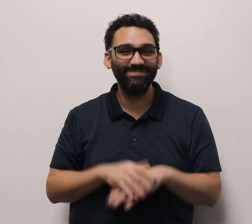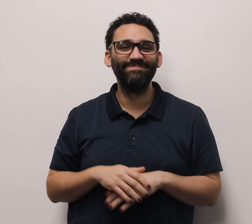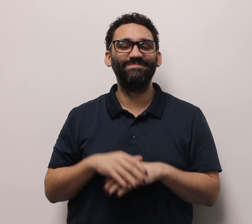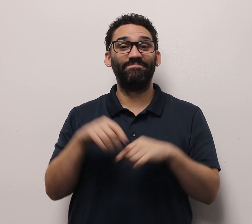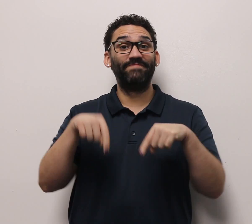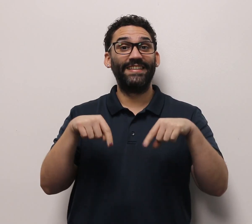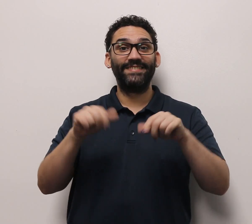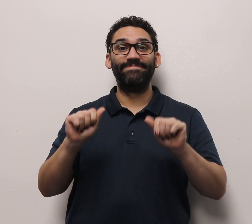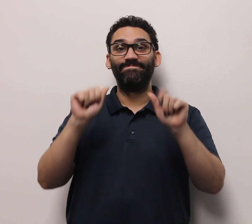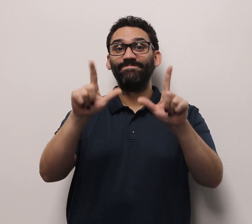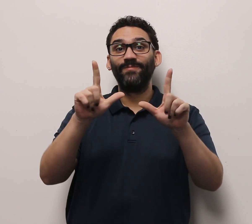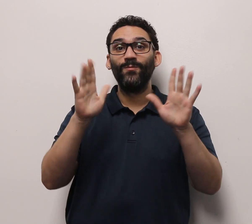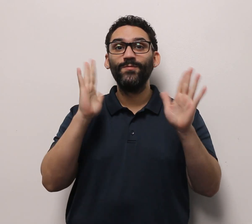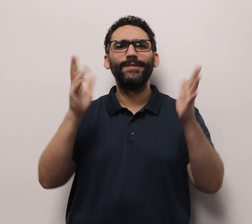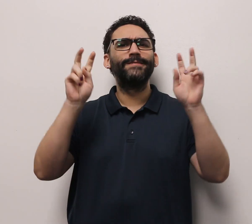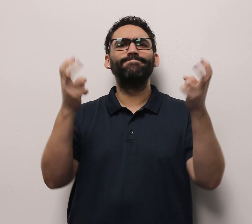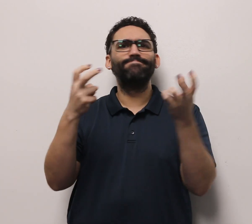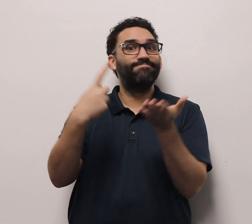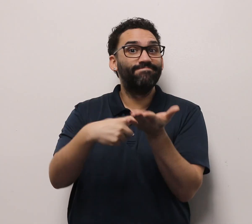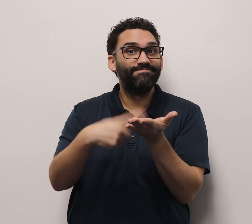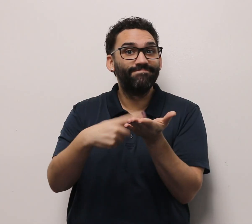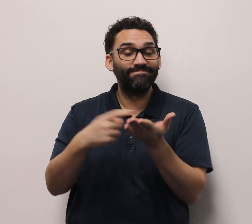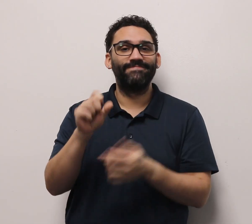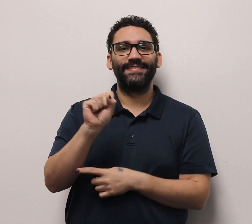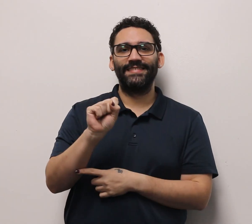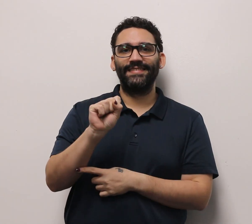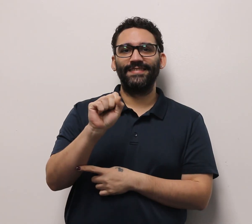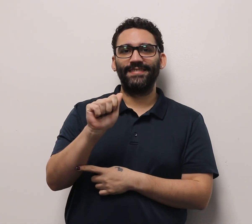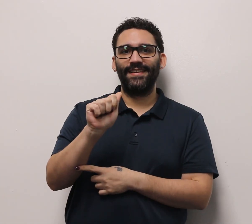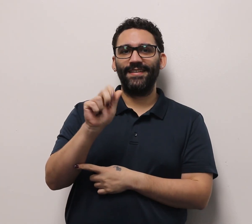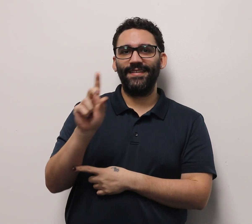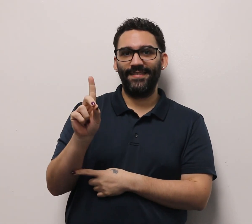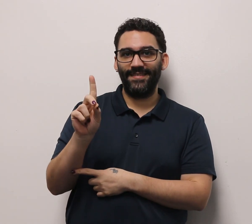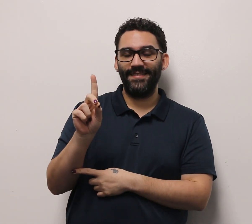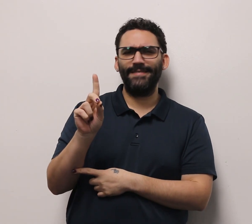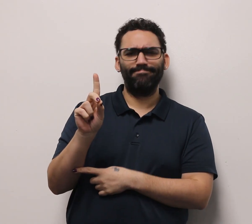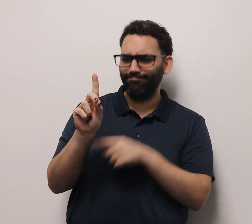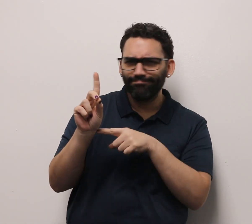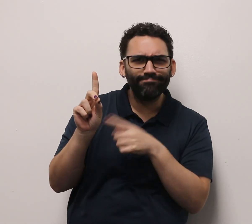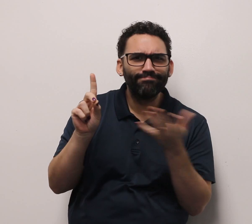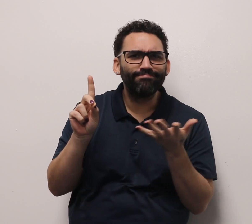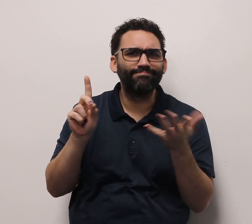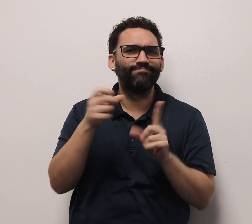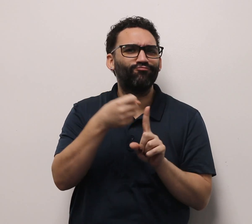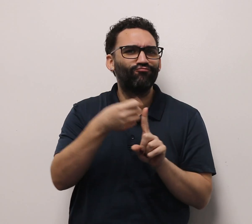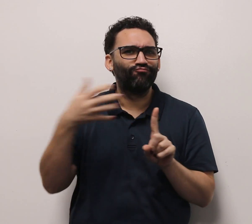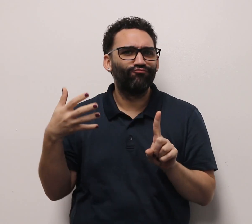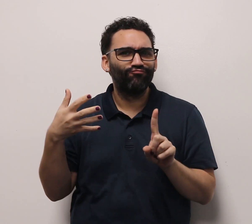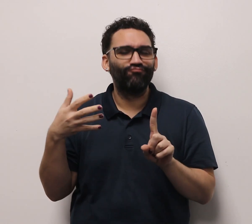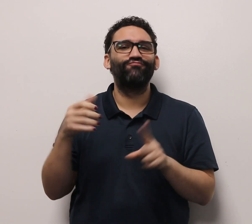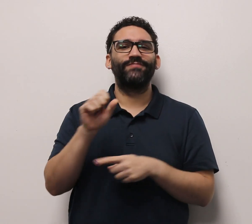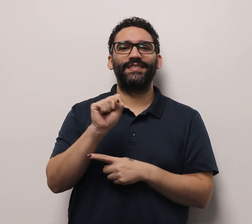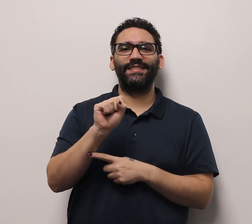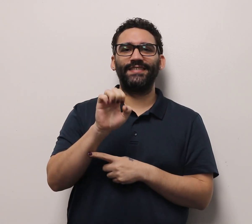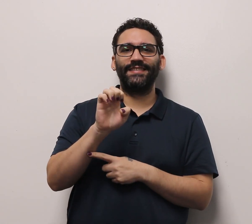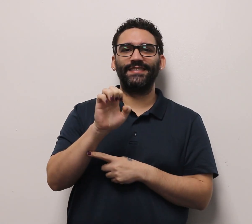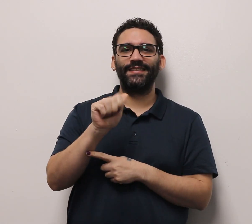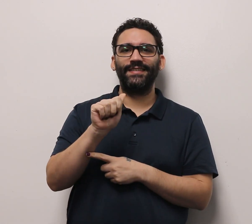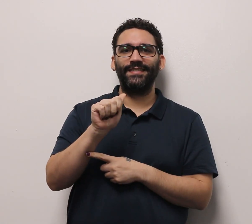Hello. In this video, we will be discussing the topic of SAD. Not sad as in the emotional